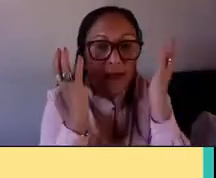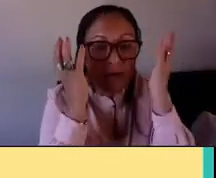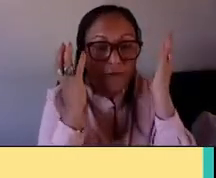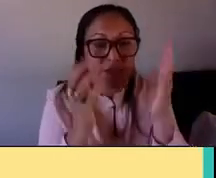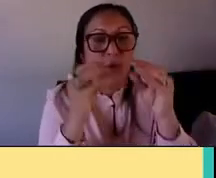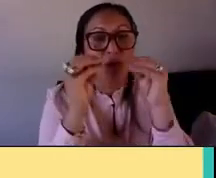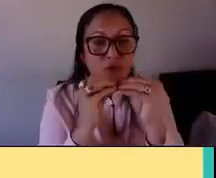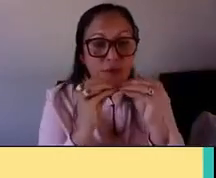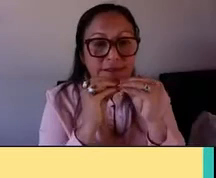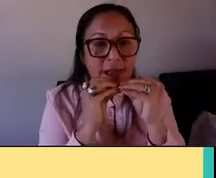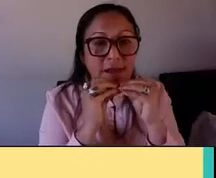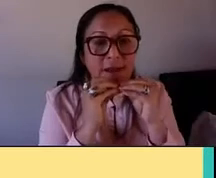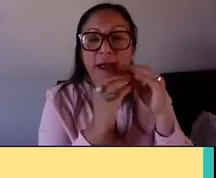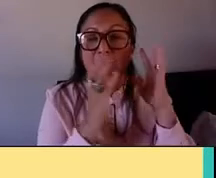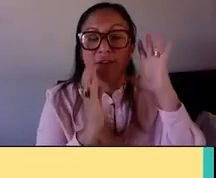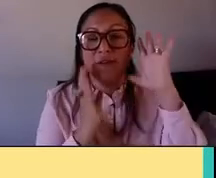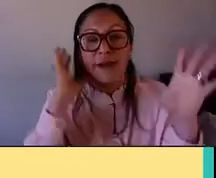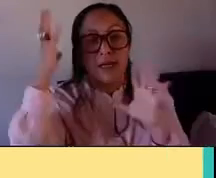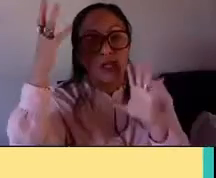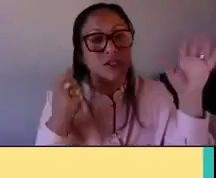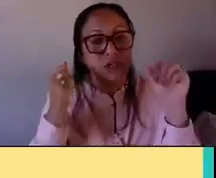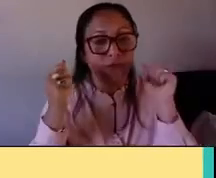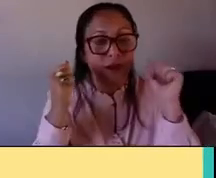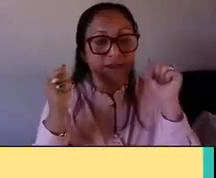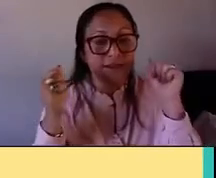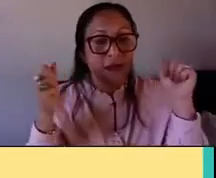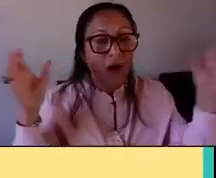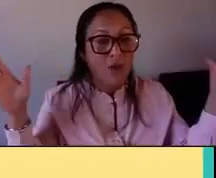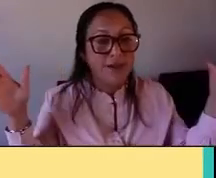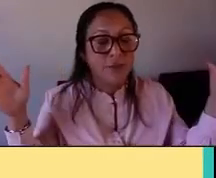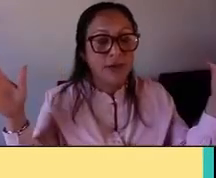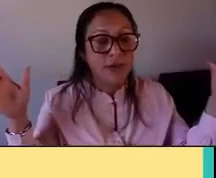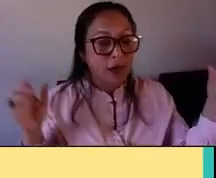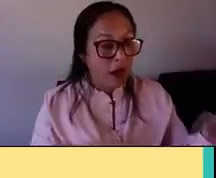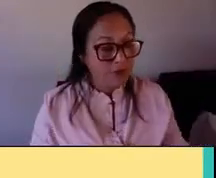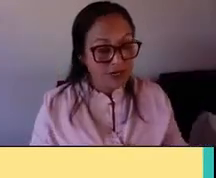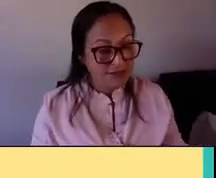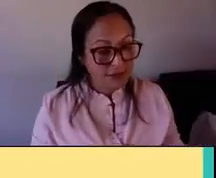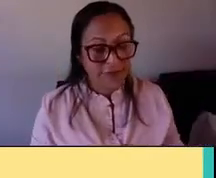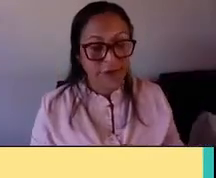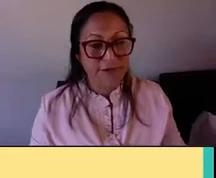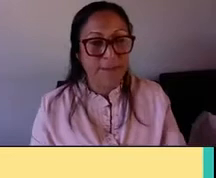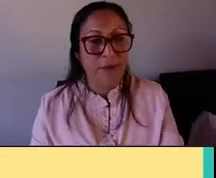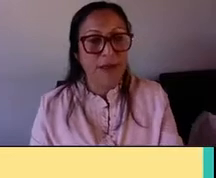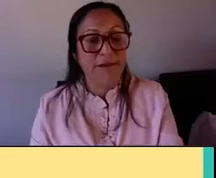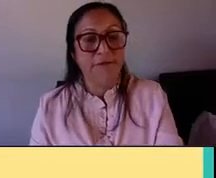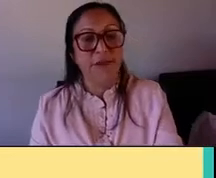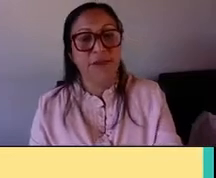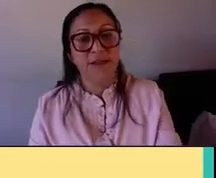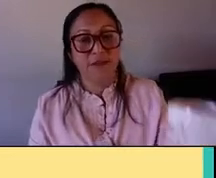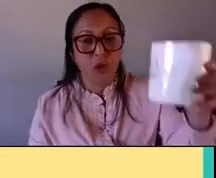looking at your face while you're doing the sign and signing close to your face. Always bringing objects. So like, for example,